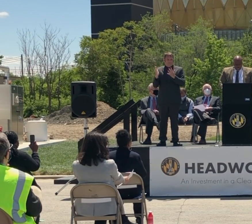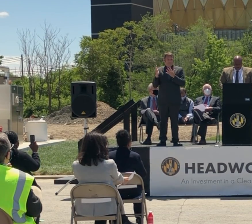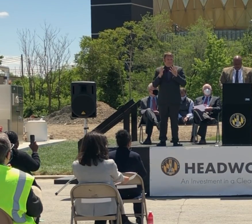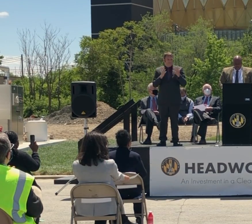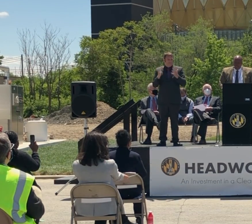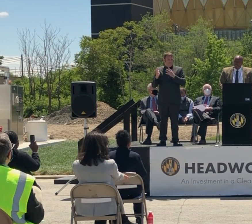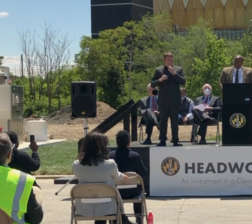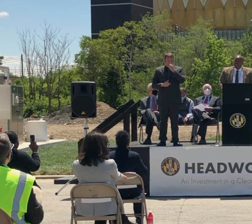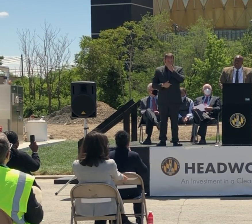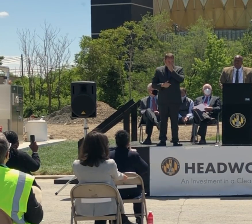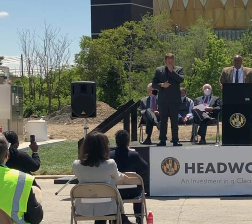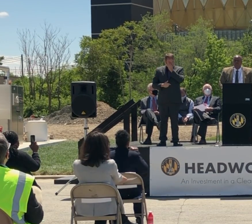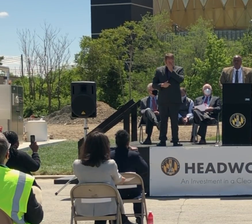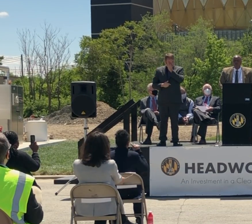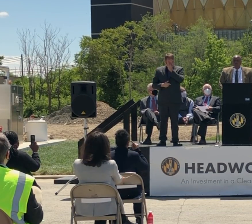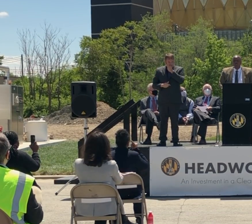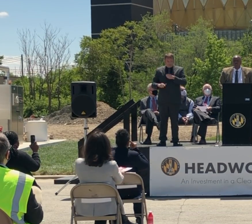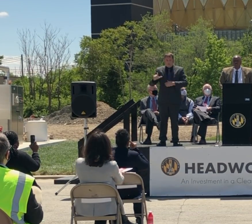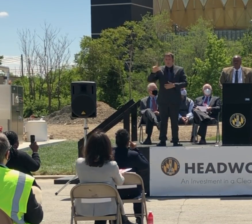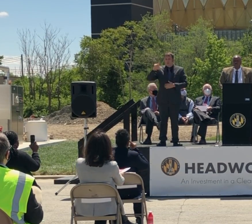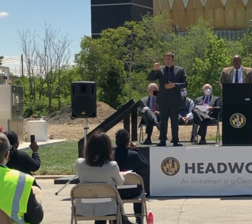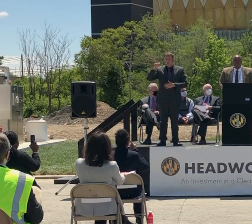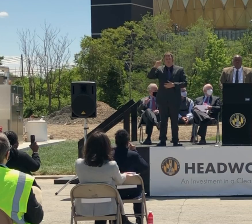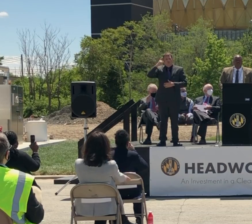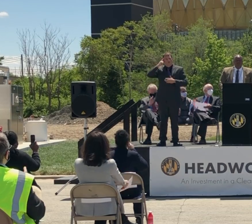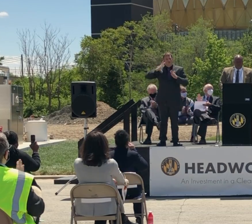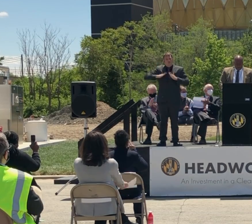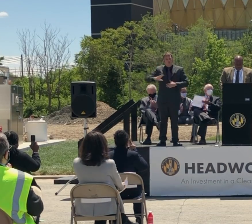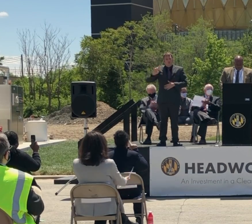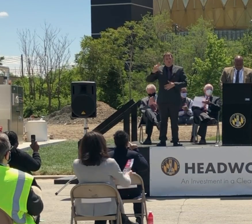We have Lieutenant Governor Boyd Rutherford.